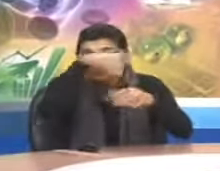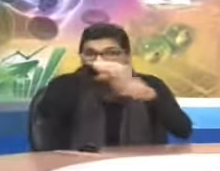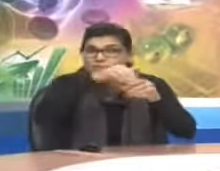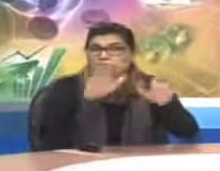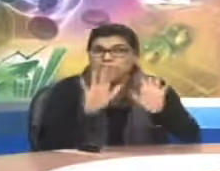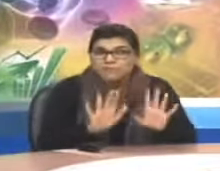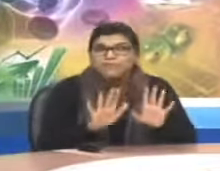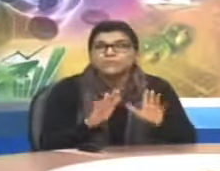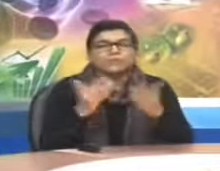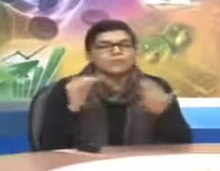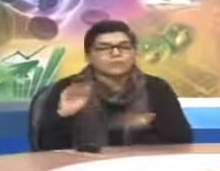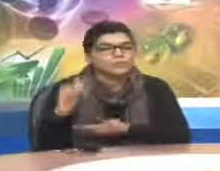viruses,